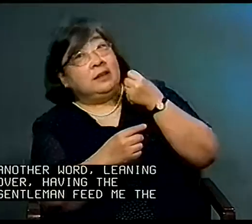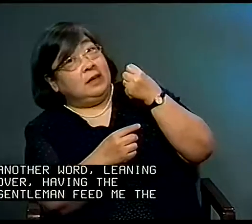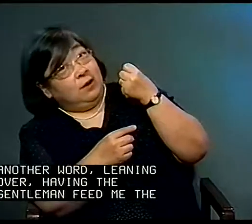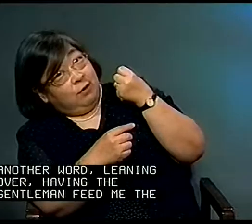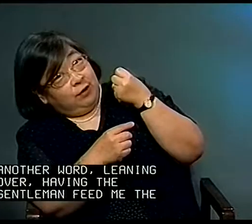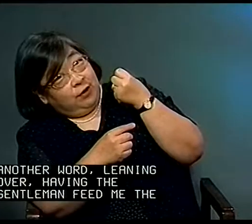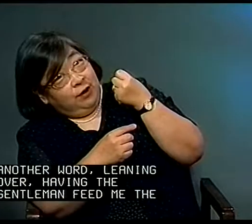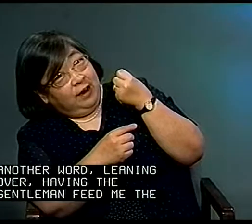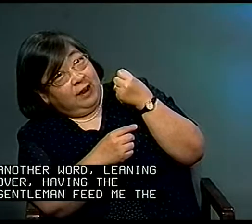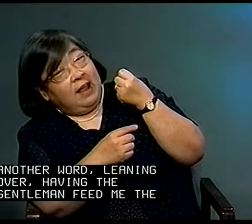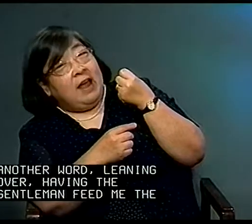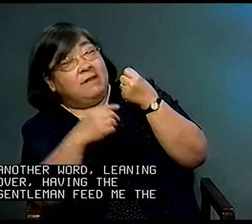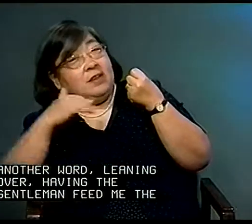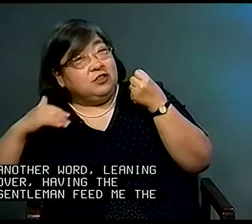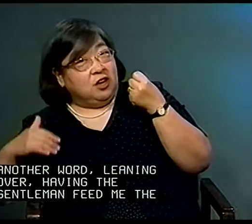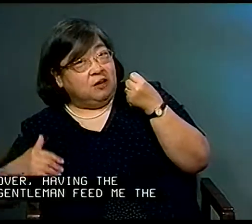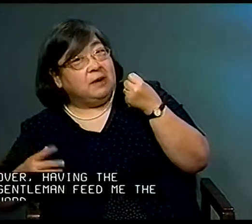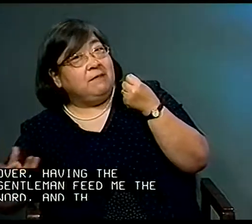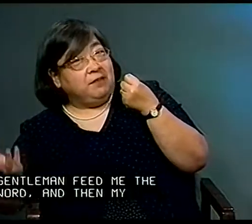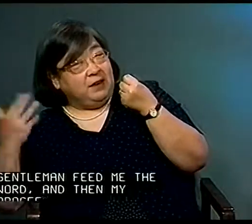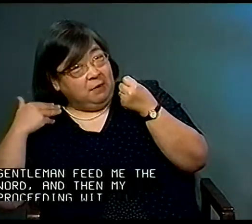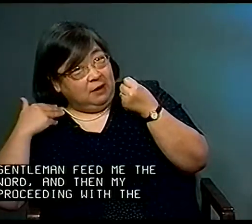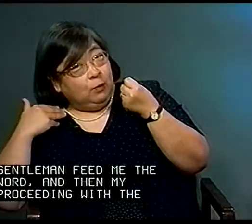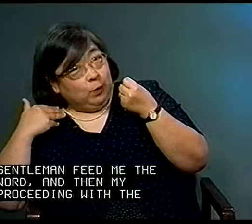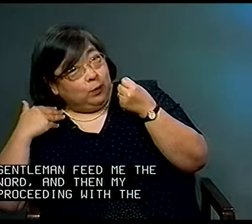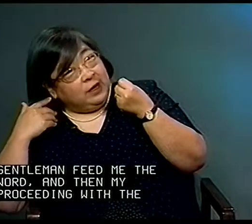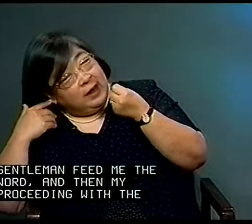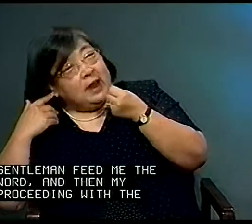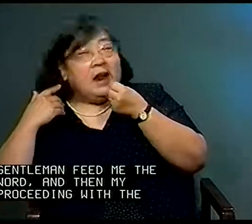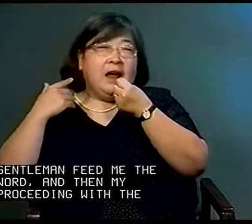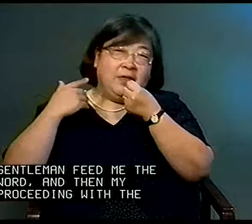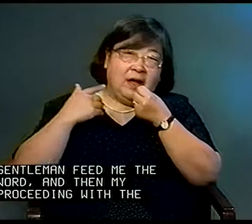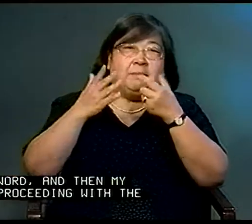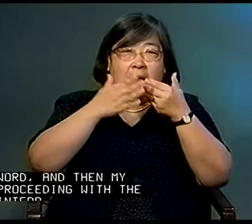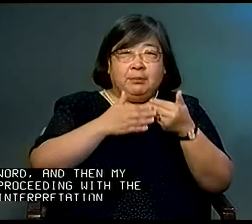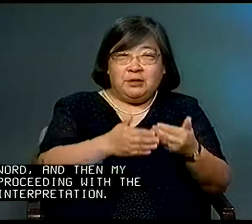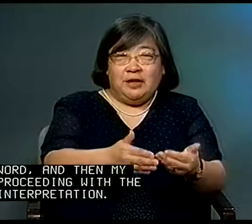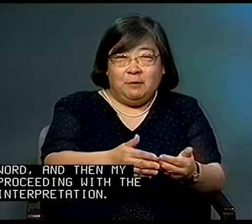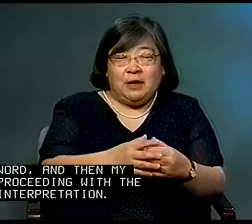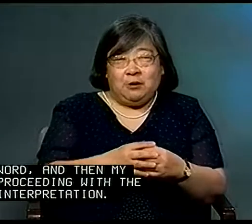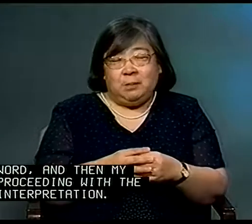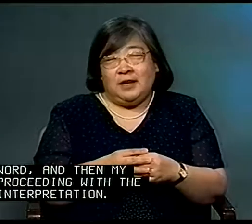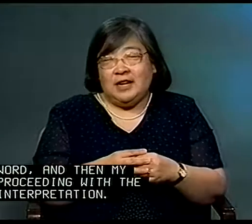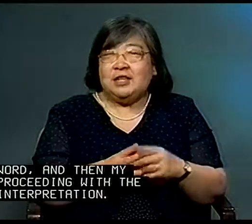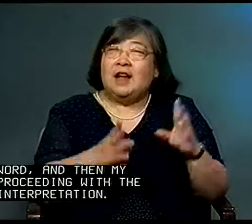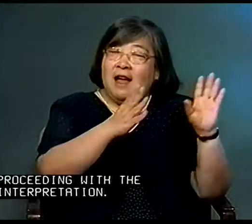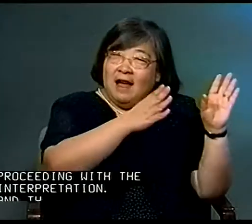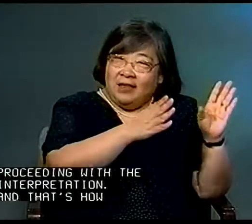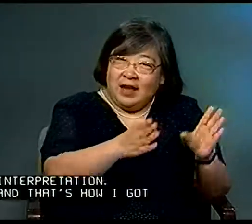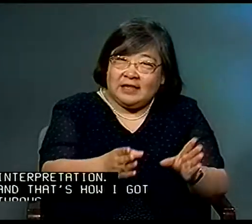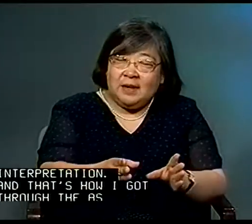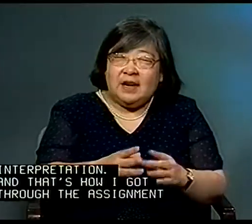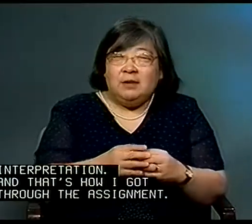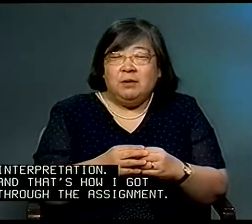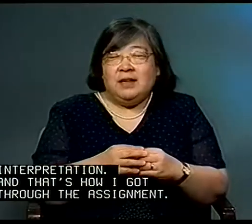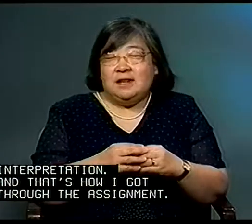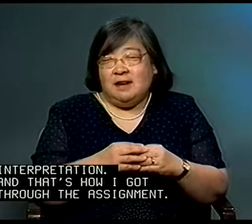leaning over, having the gentleman feed me the word, and then my proceeding with the interpretation. And that's how I got through the